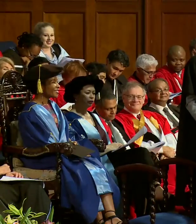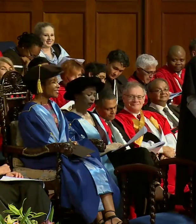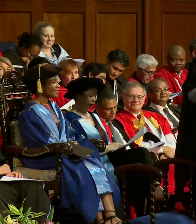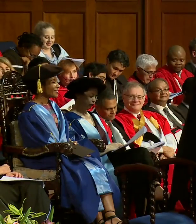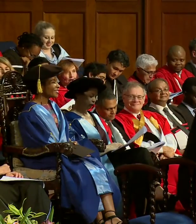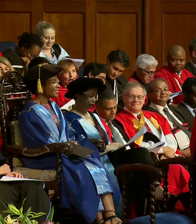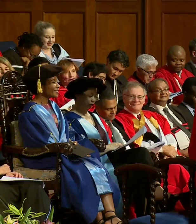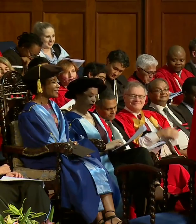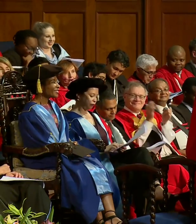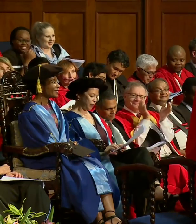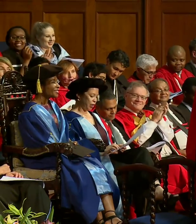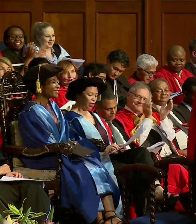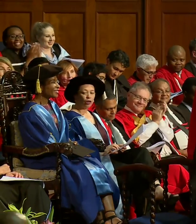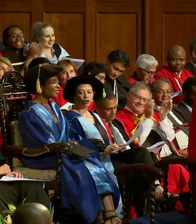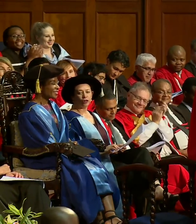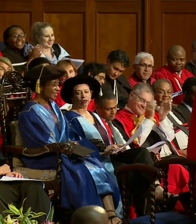Tumelo James Lekanyo.